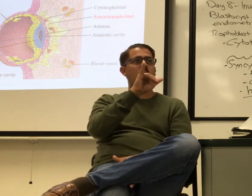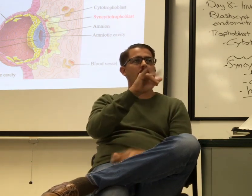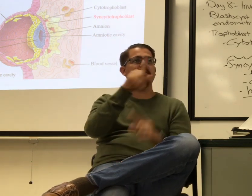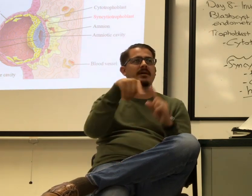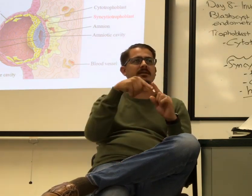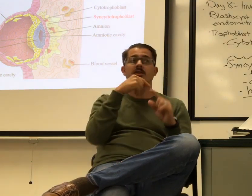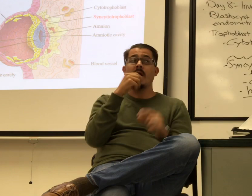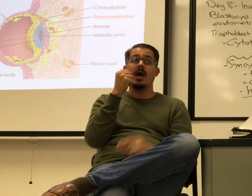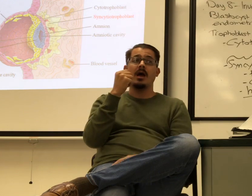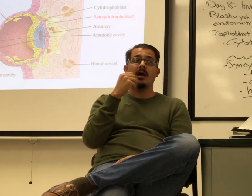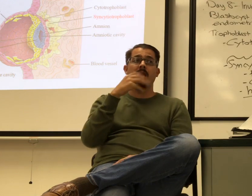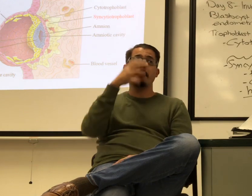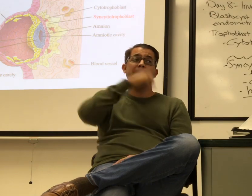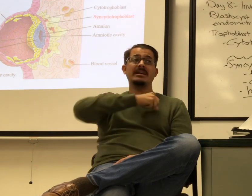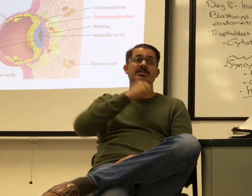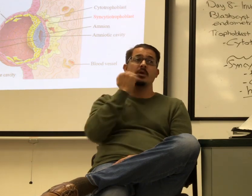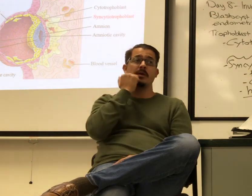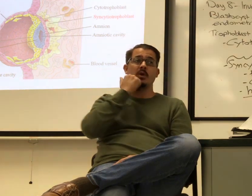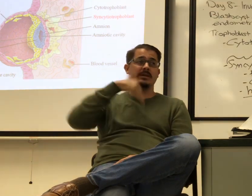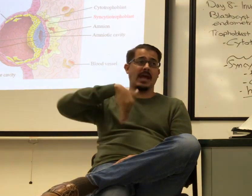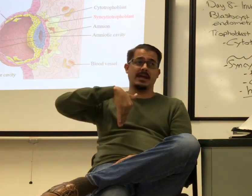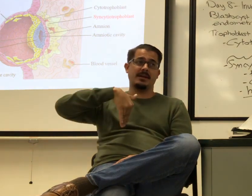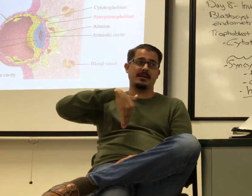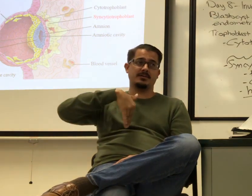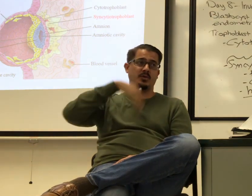missing menses yet, right?